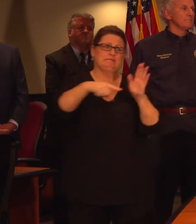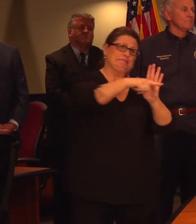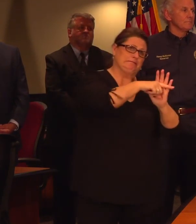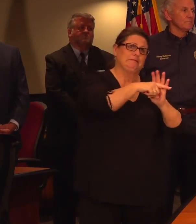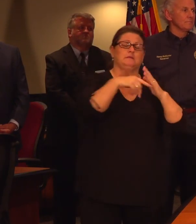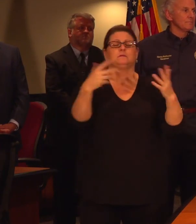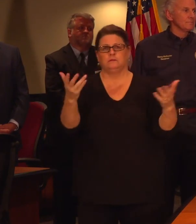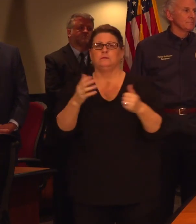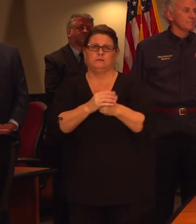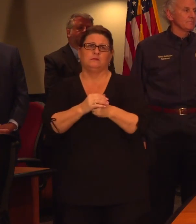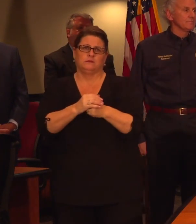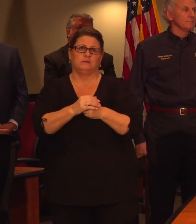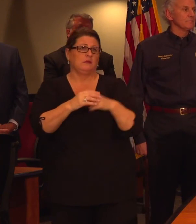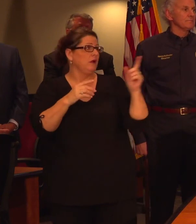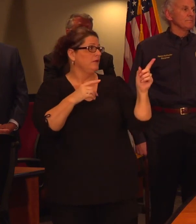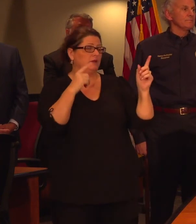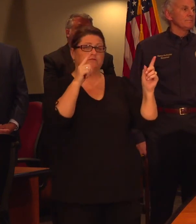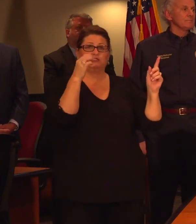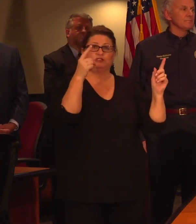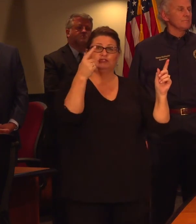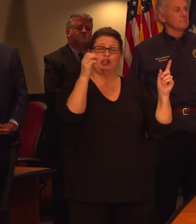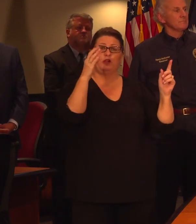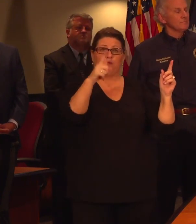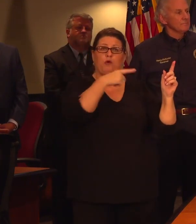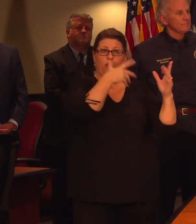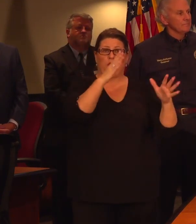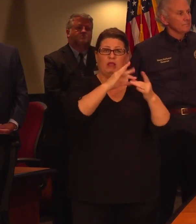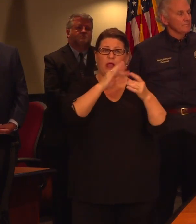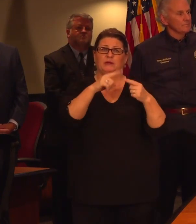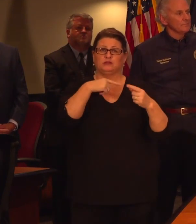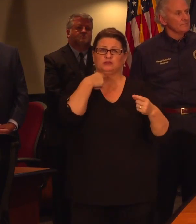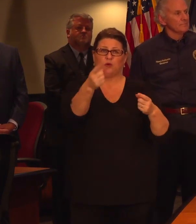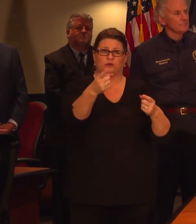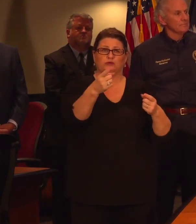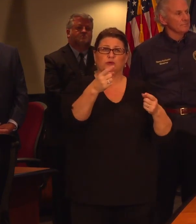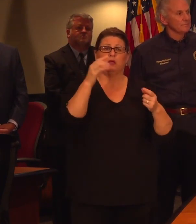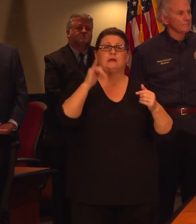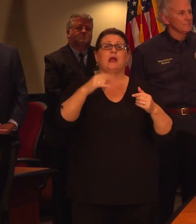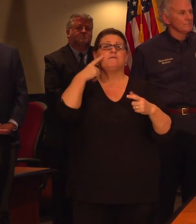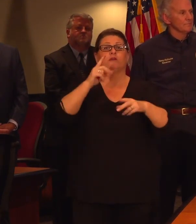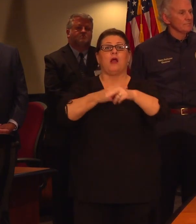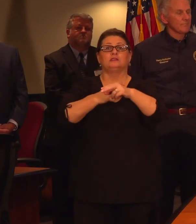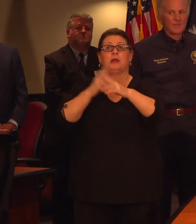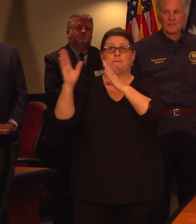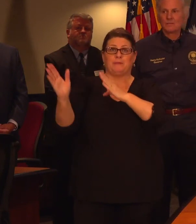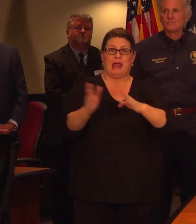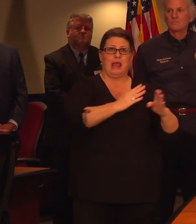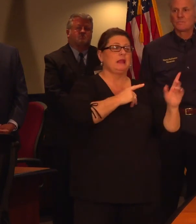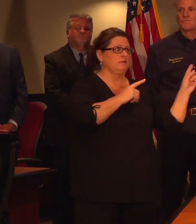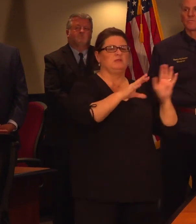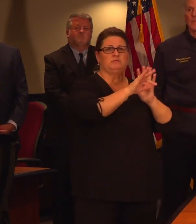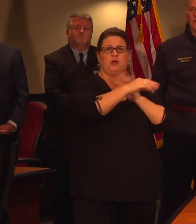commented, a range approximately in the middle of that has been selected for this hospital planning. Dr. Bell, what's